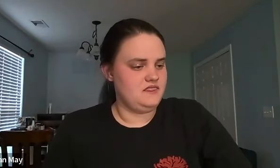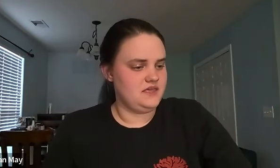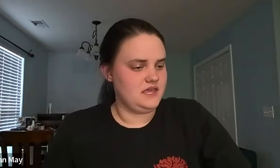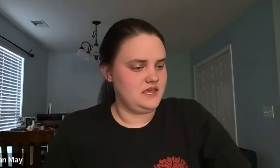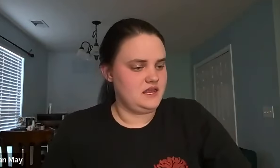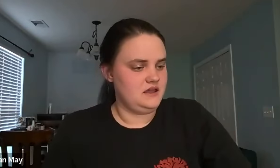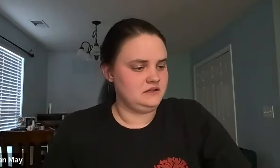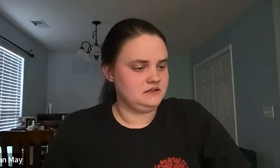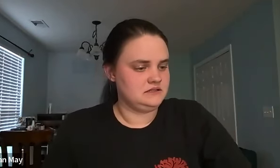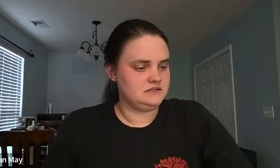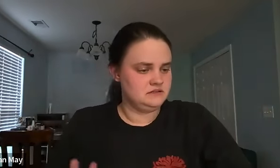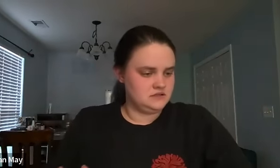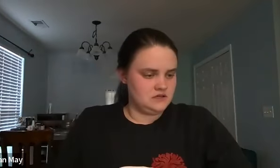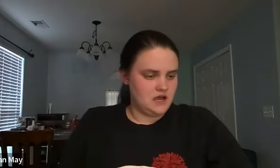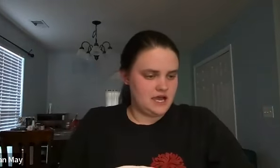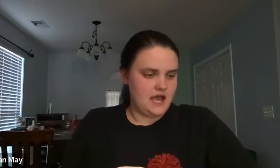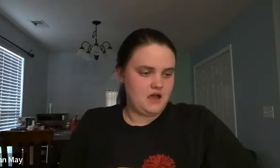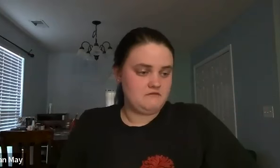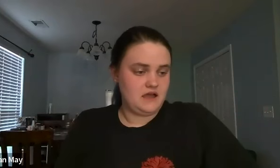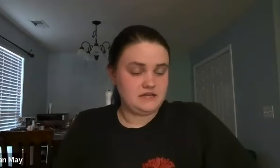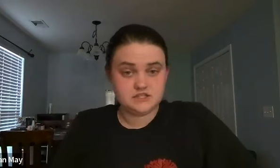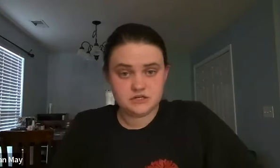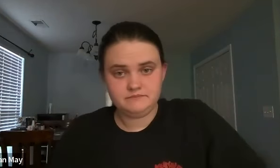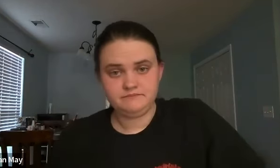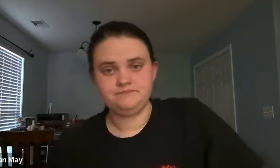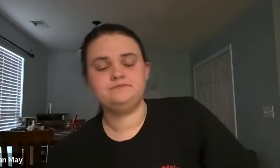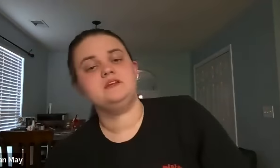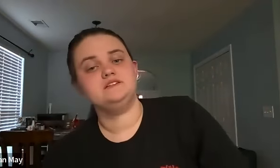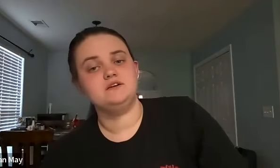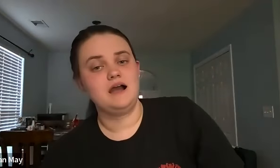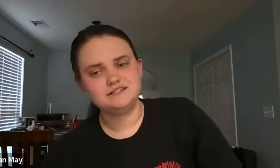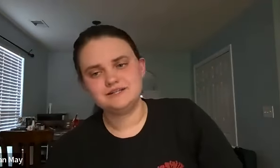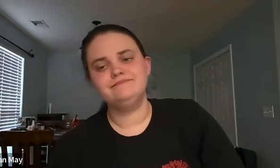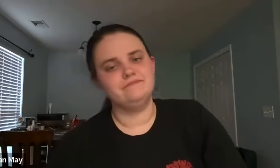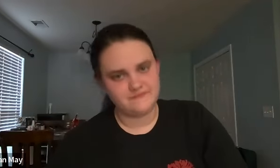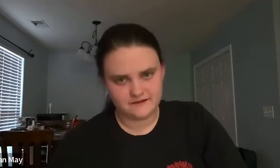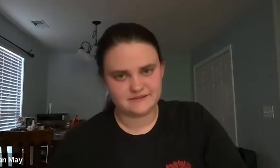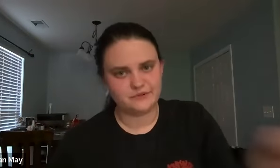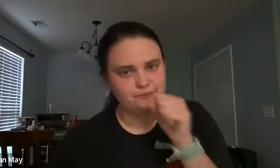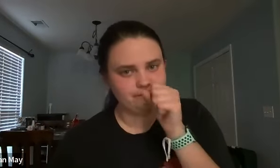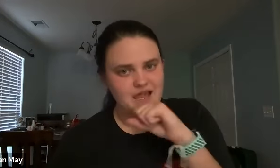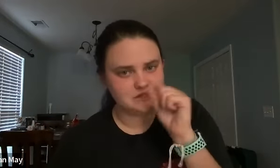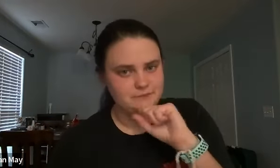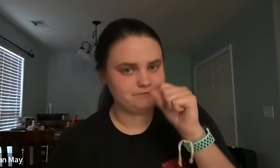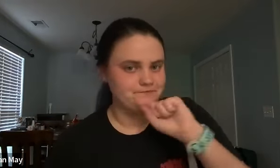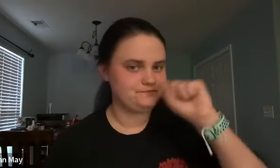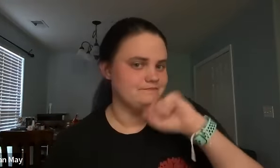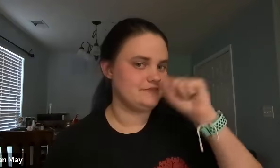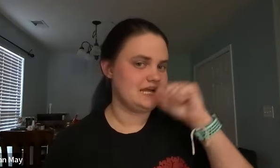And then I have ice cream. So ice cream, very simple. Ice cream, ice